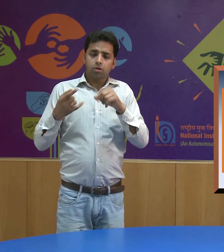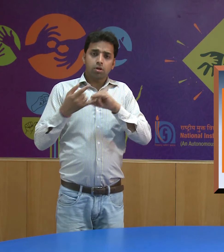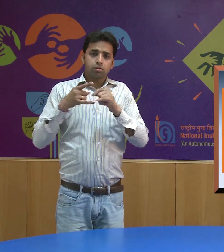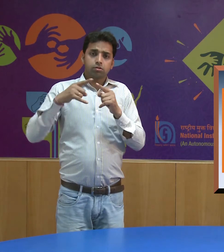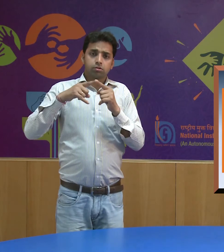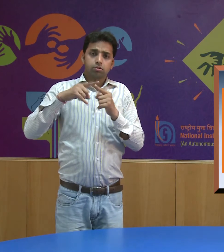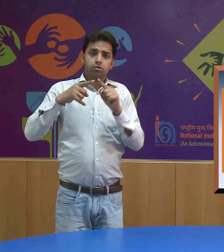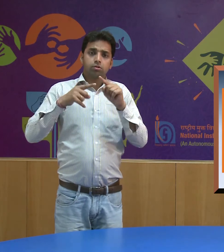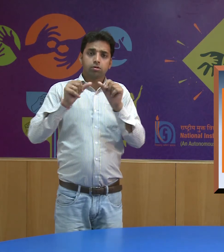student.